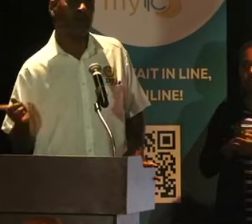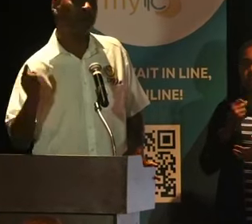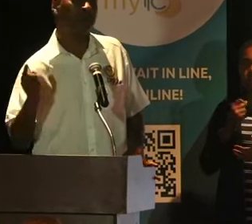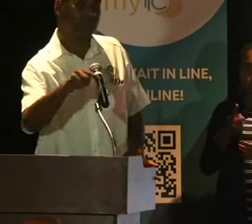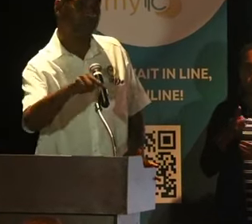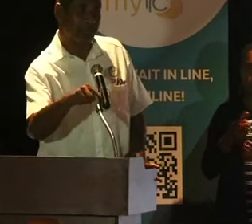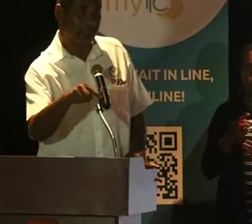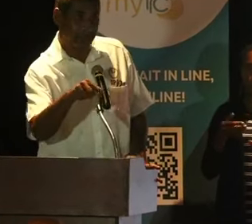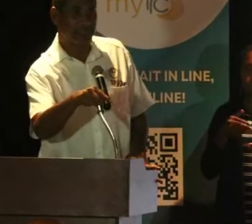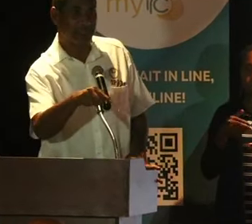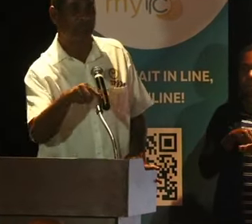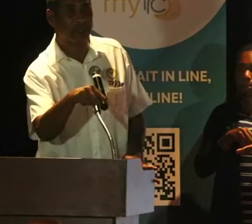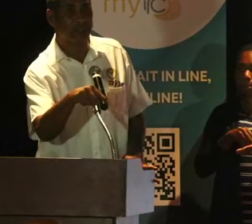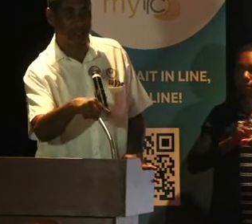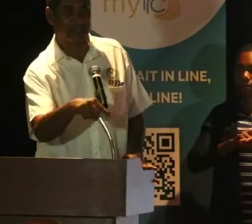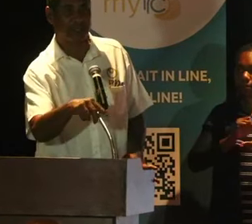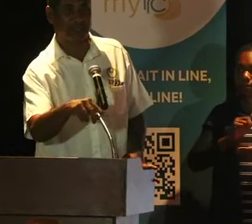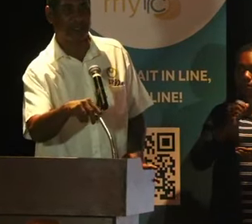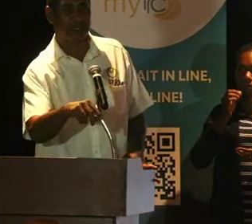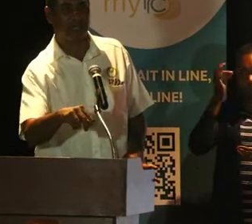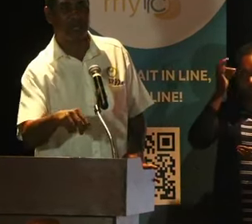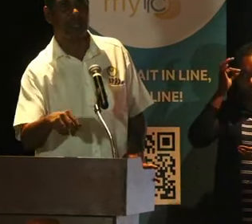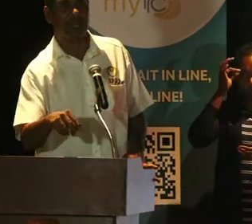the appropriate registration officers.